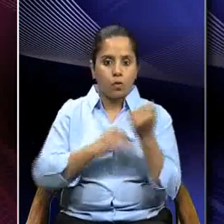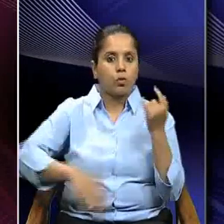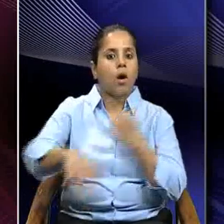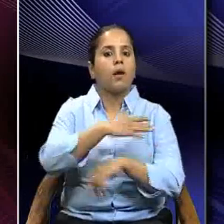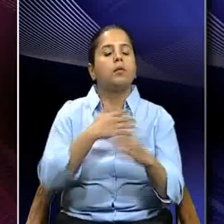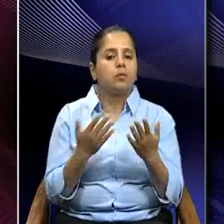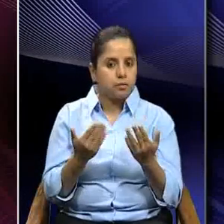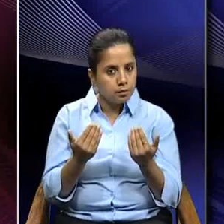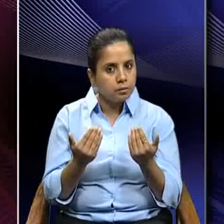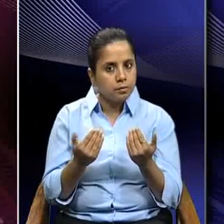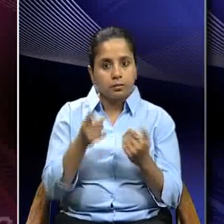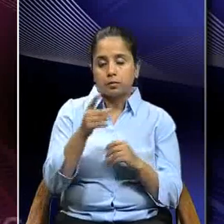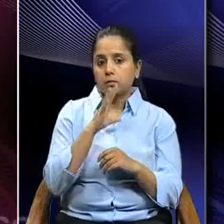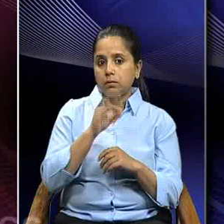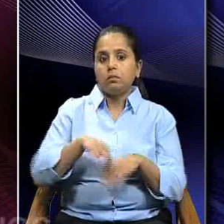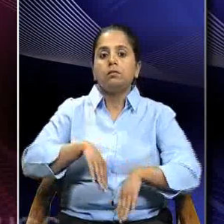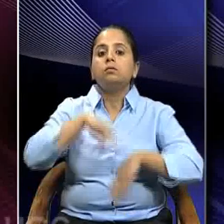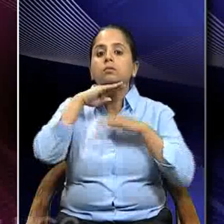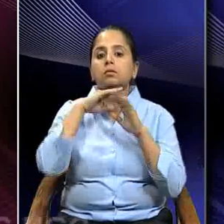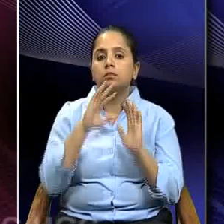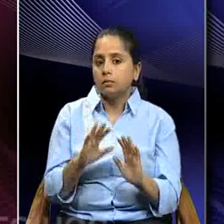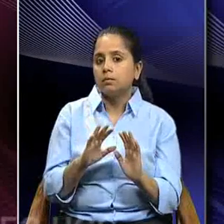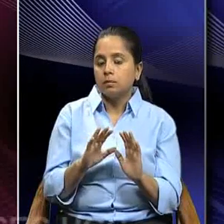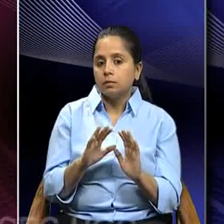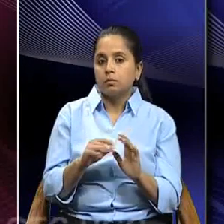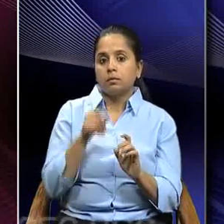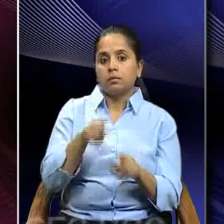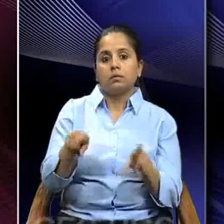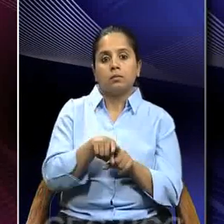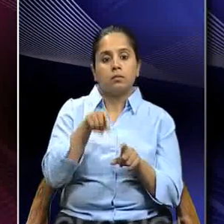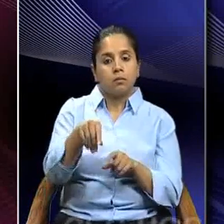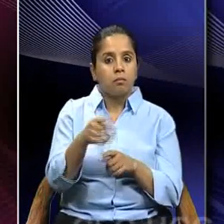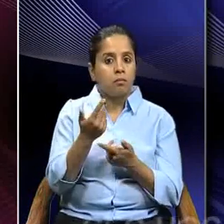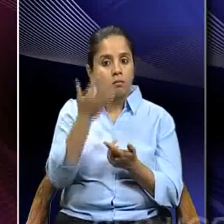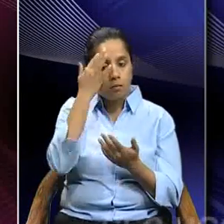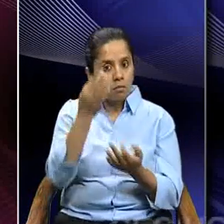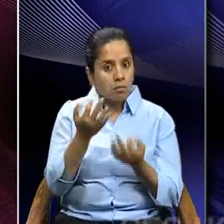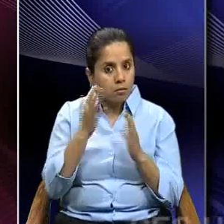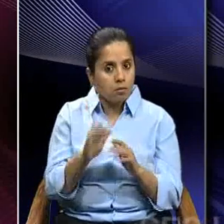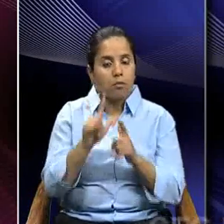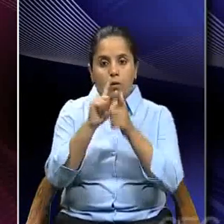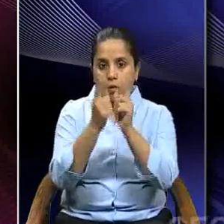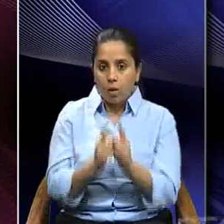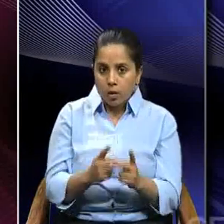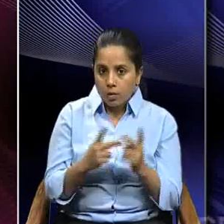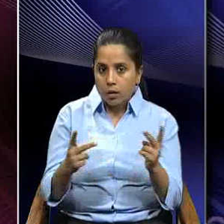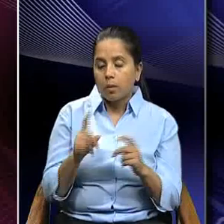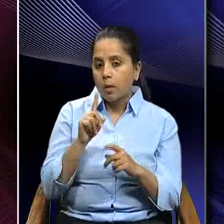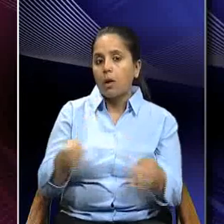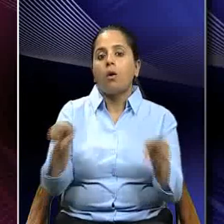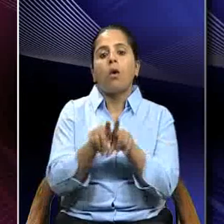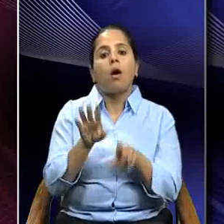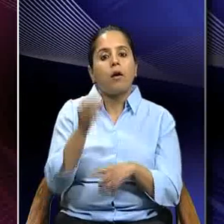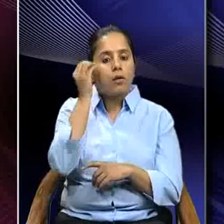is actually satisfied, which is sound in terms of logic, but it also has